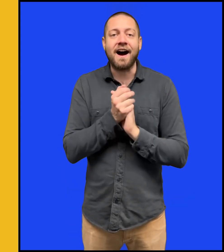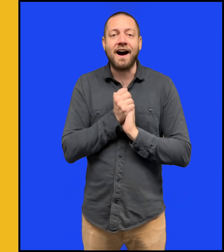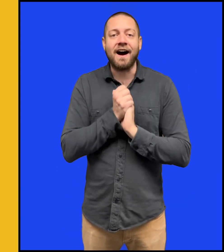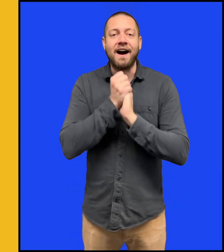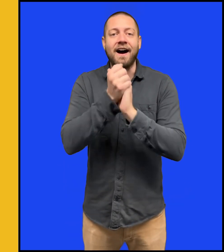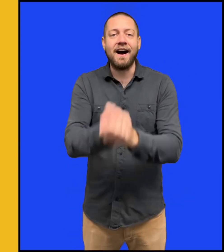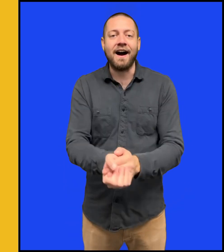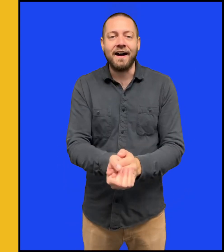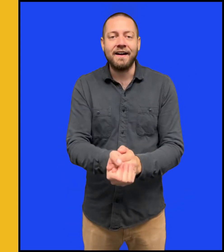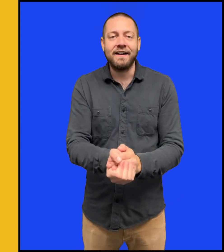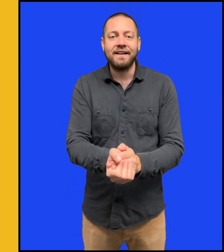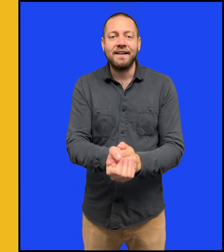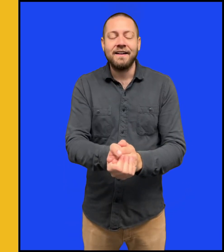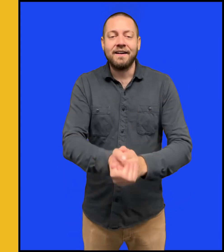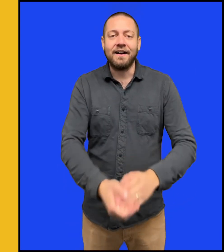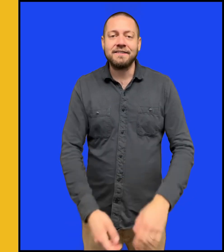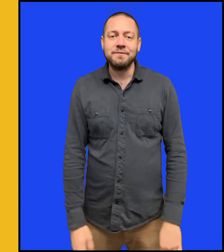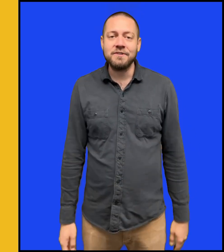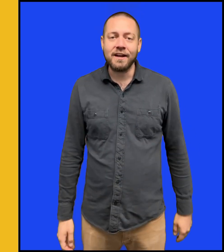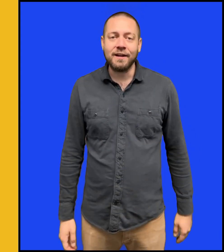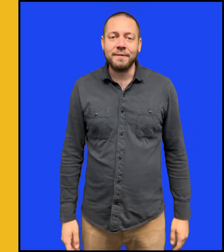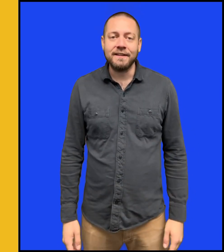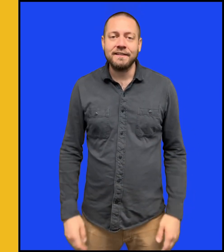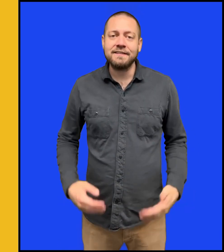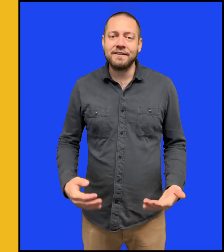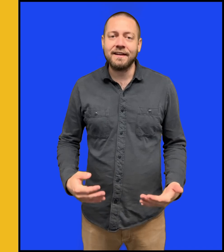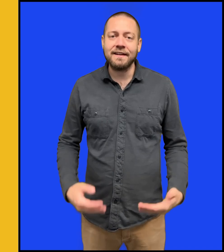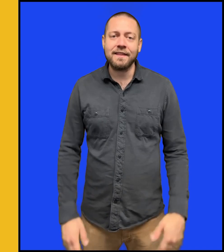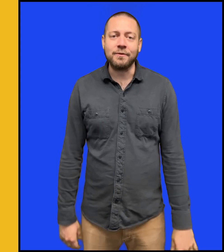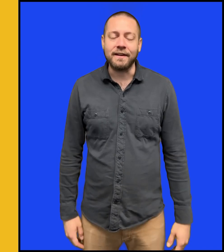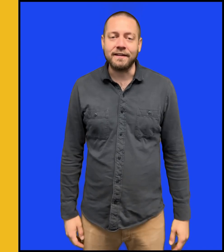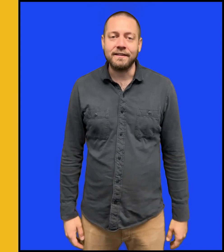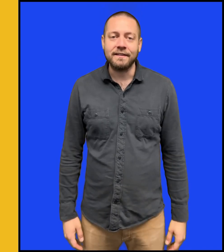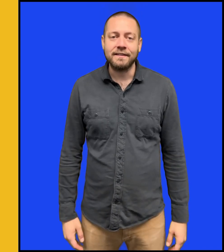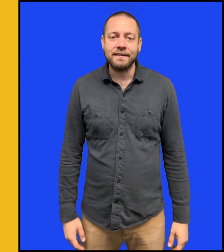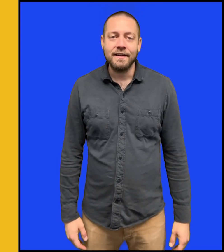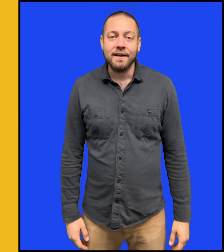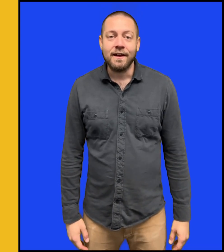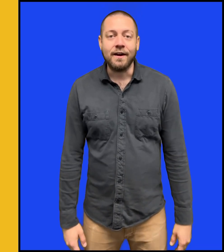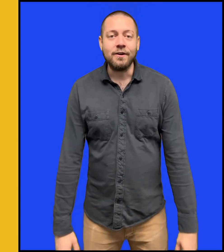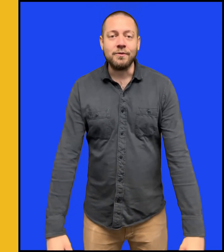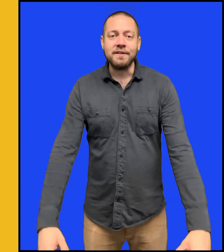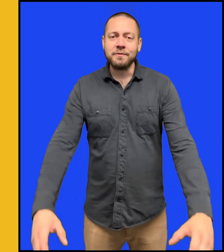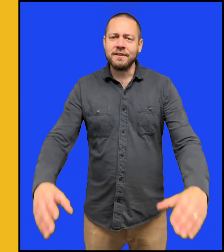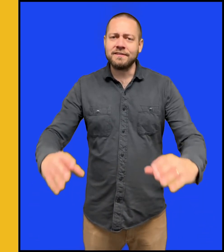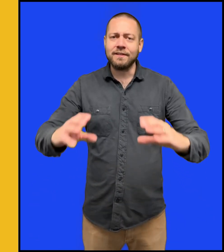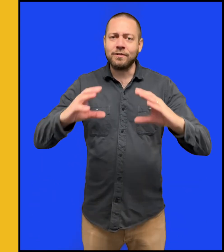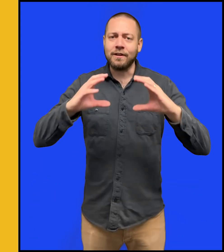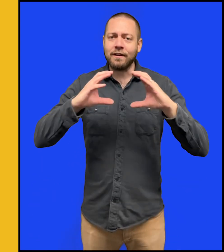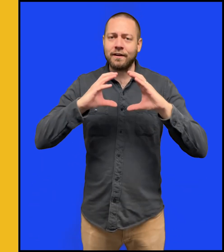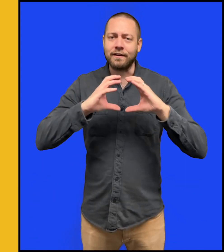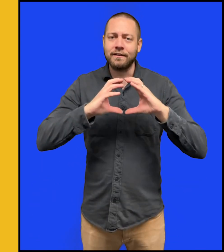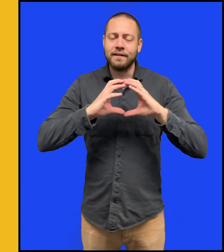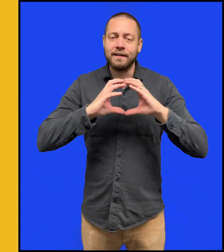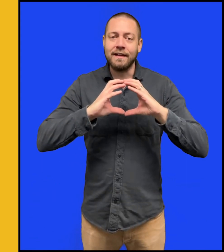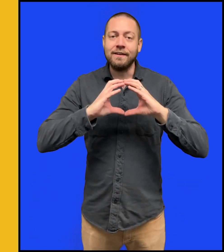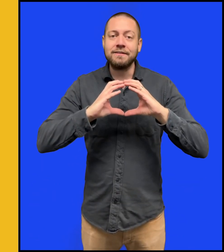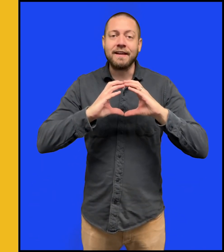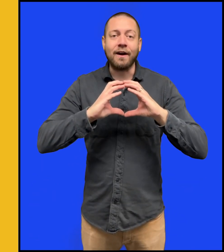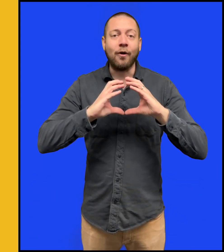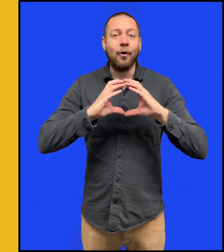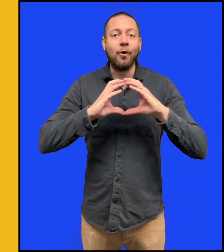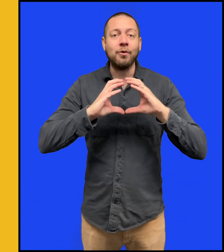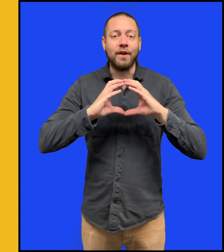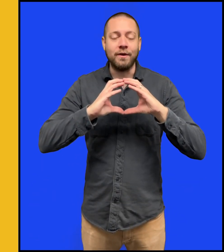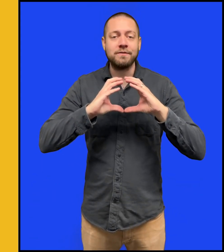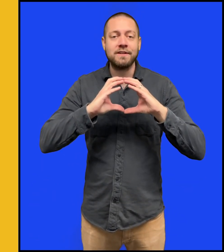ti, ta. Awesome job. Let's look at another one. Oh, this one looks a little longer. It looks